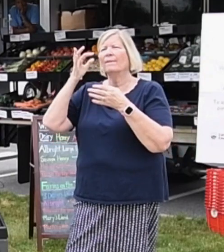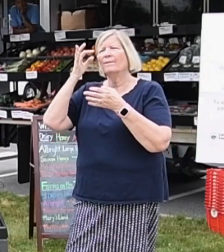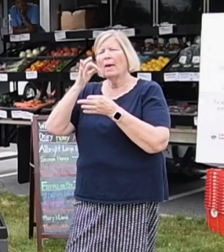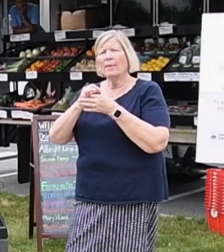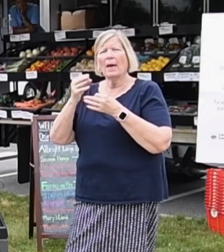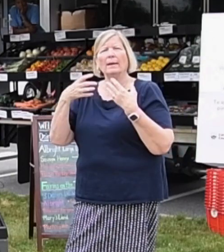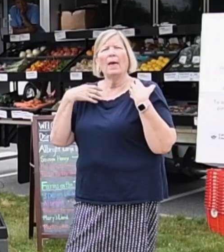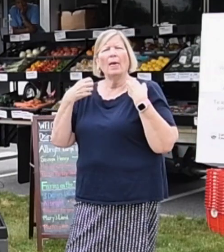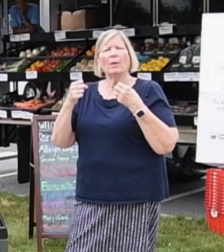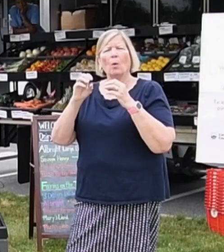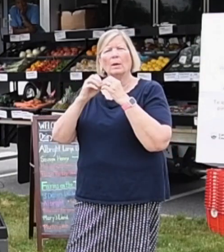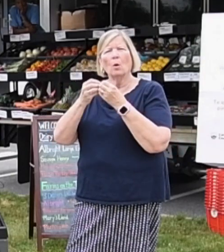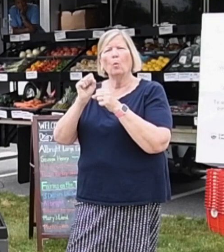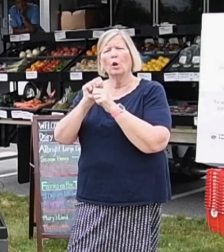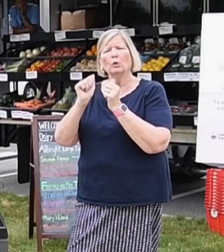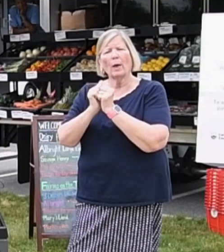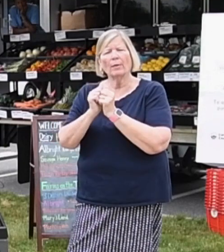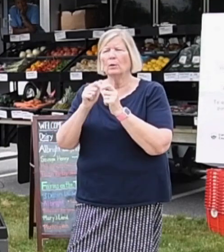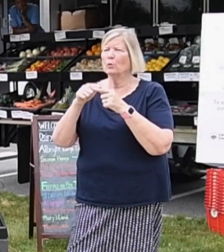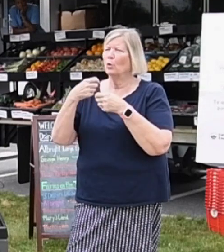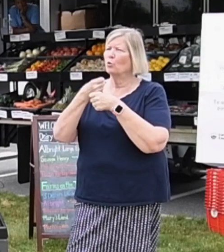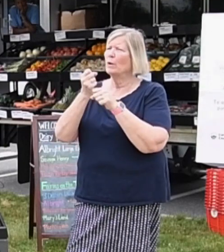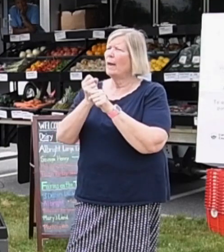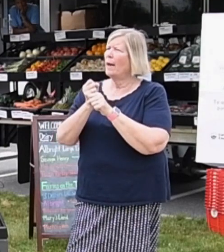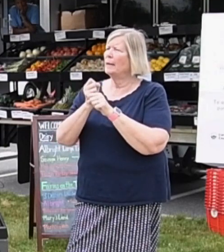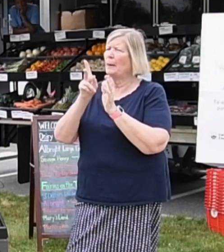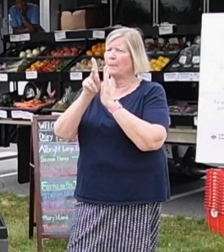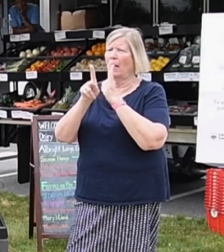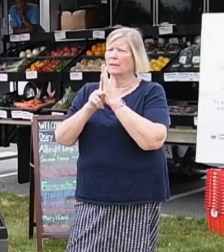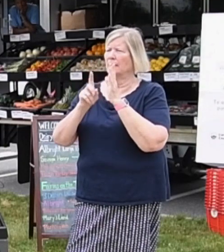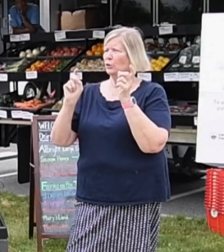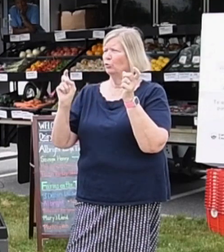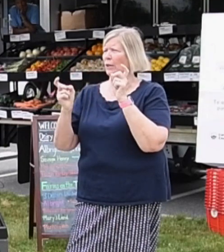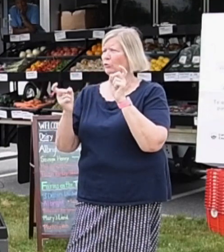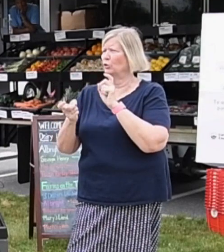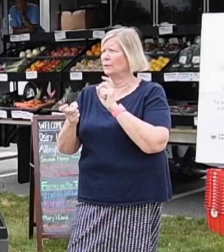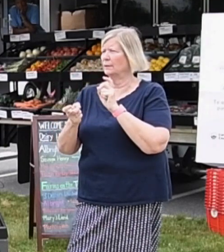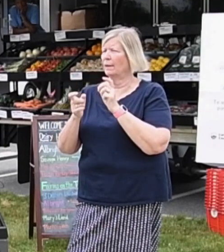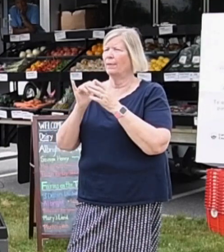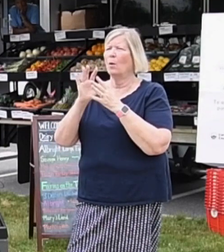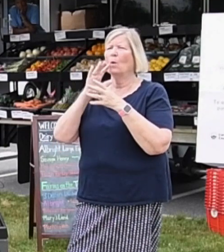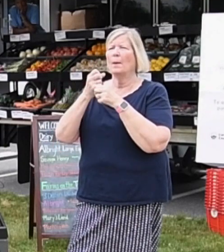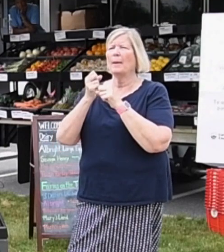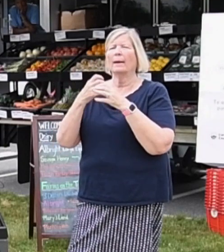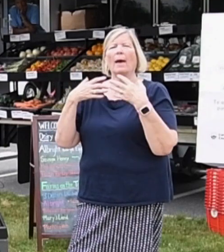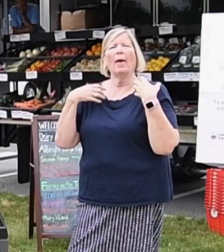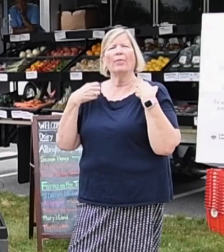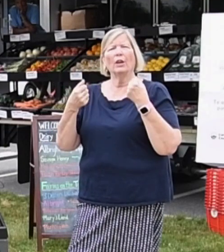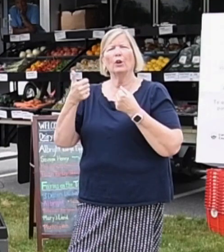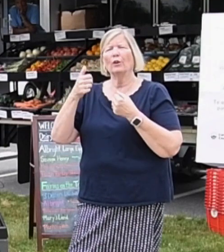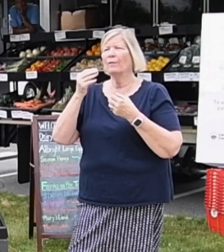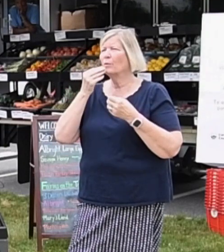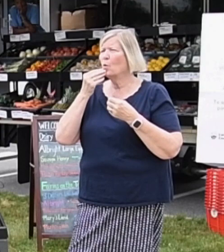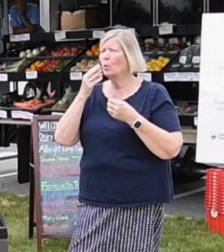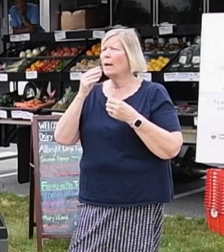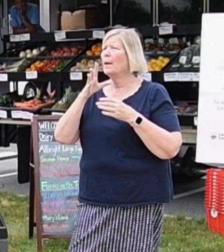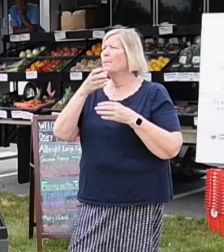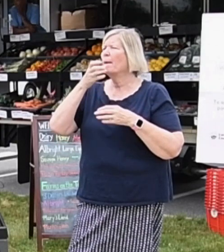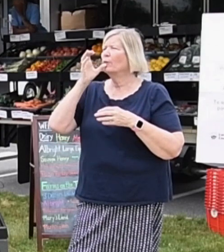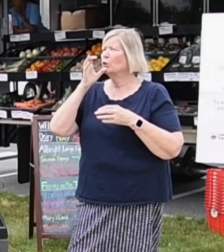organizations working together to create policy changes that will make healthier food and beverages more